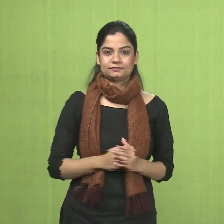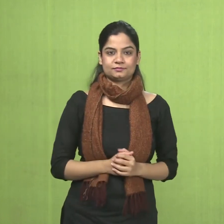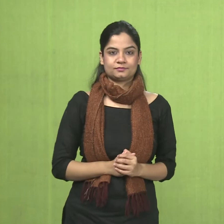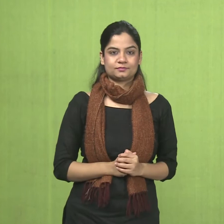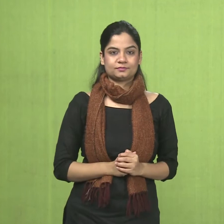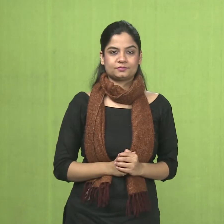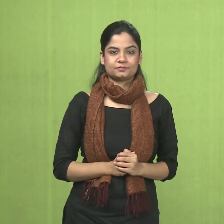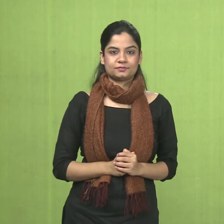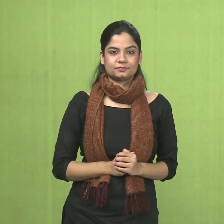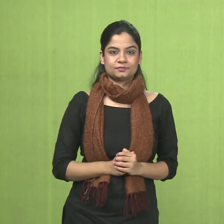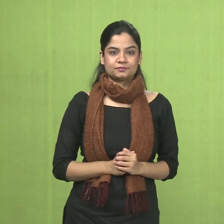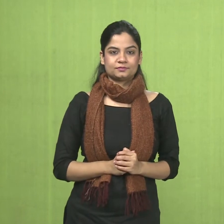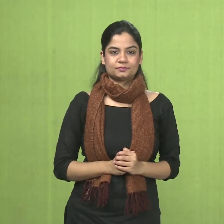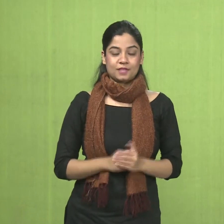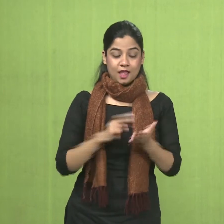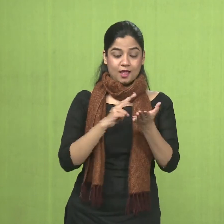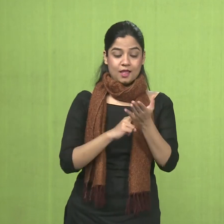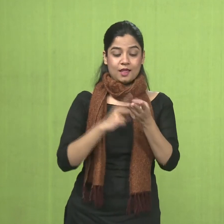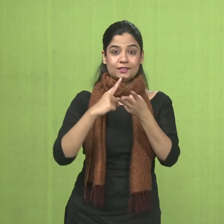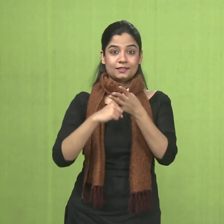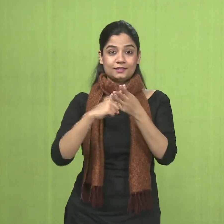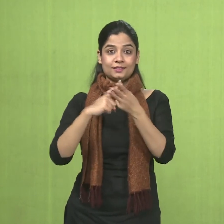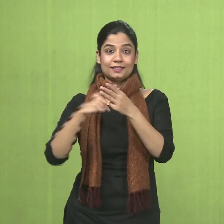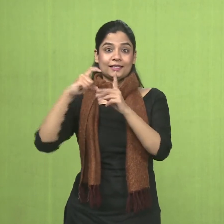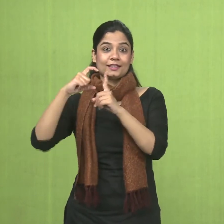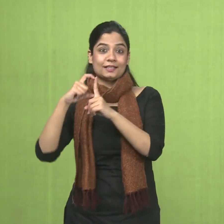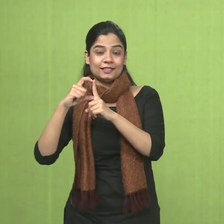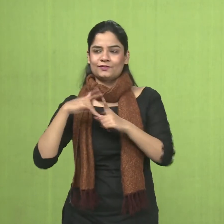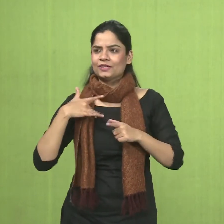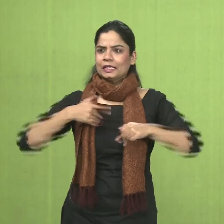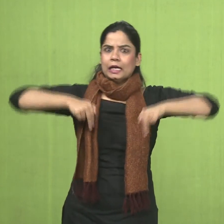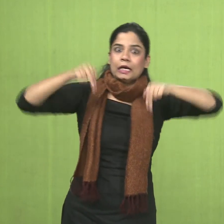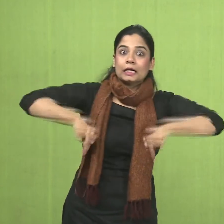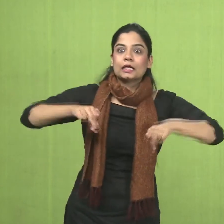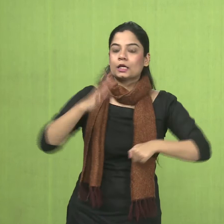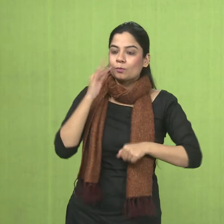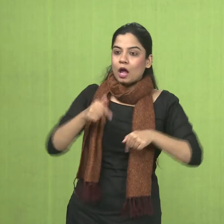Need, something that is absolutely necessary for living. We'll know more about it in this chapter.